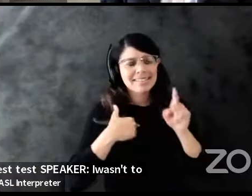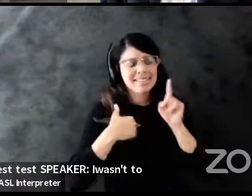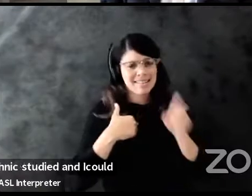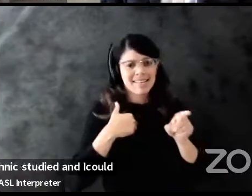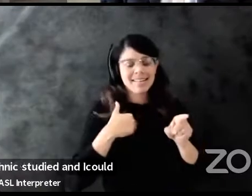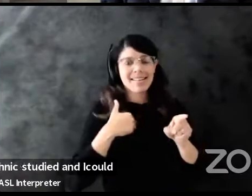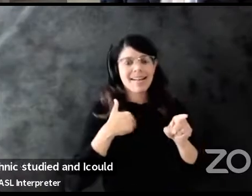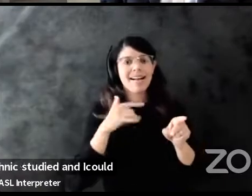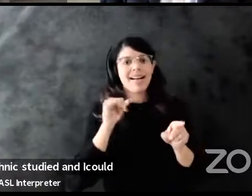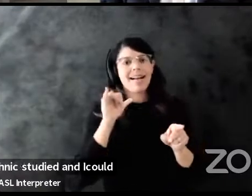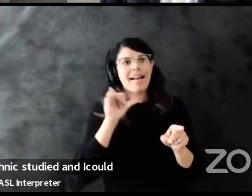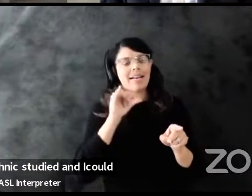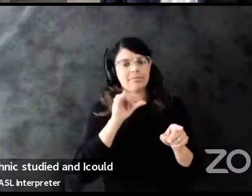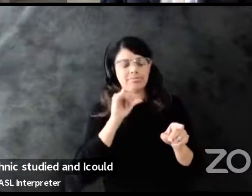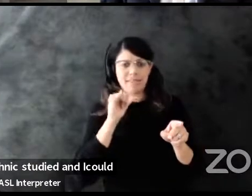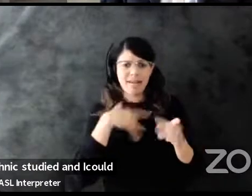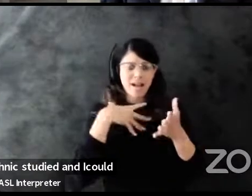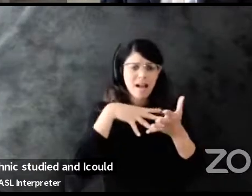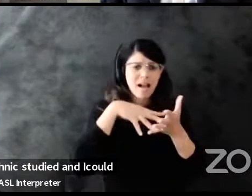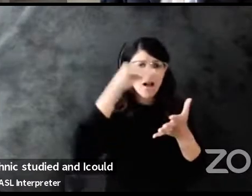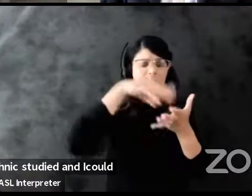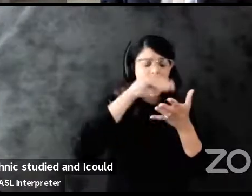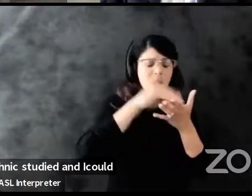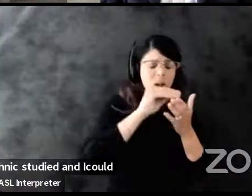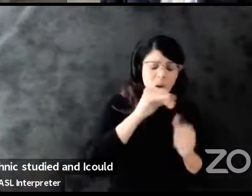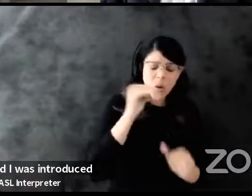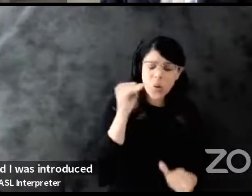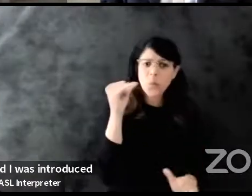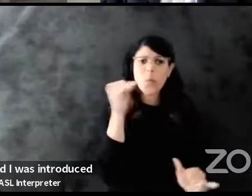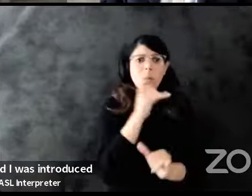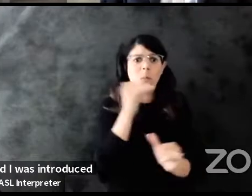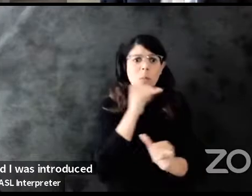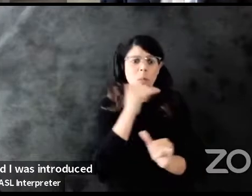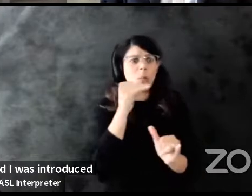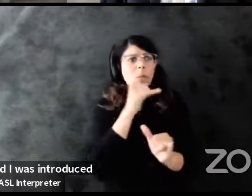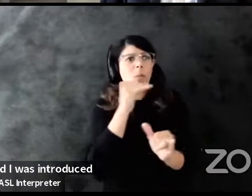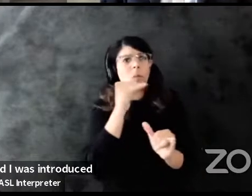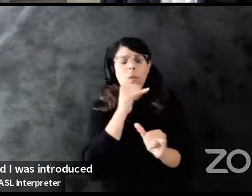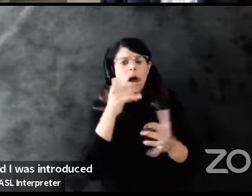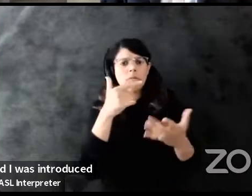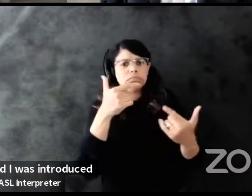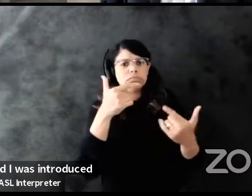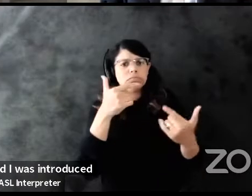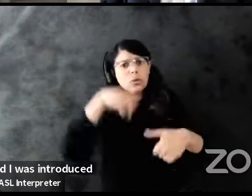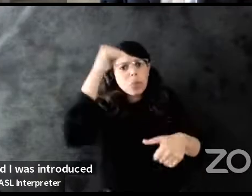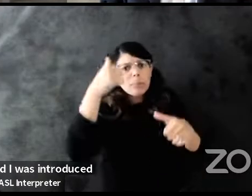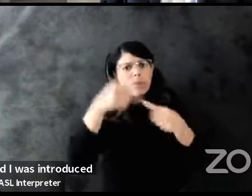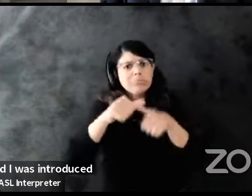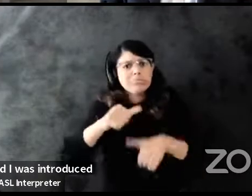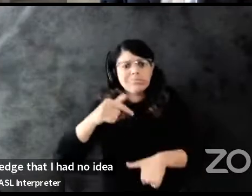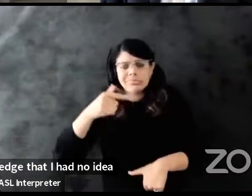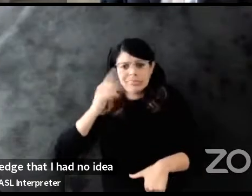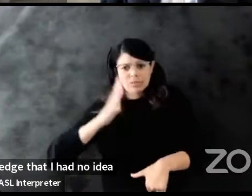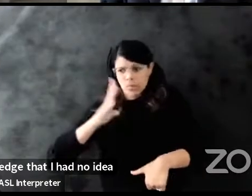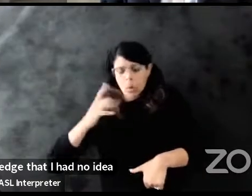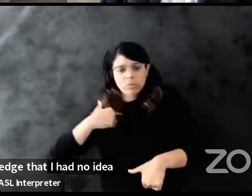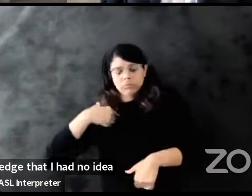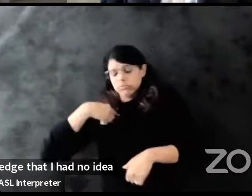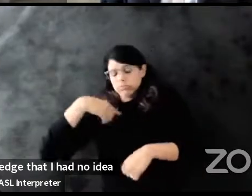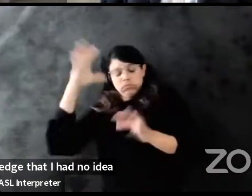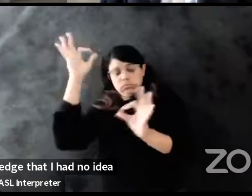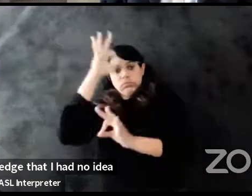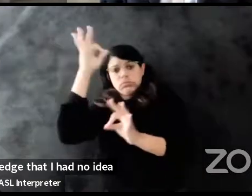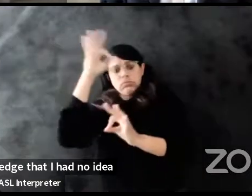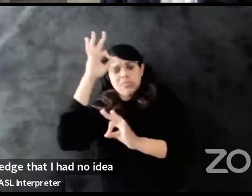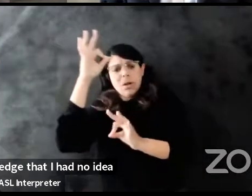to information and knowledge that I had no idea existed, none. Like, with Professor Munoz, I learned about my identity. I